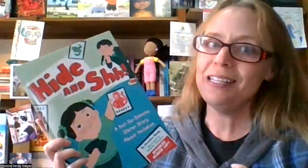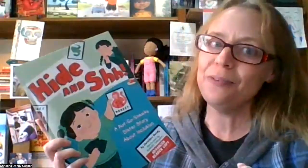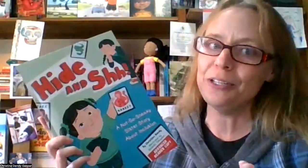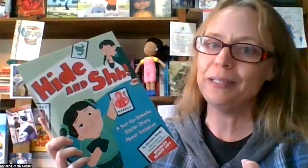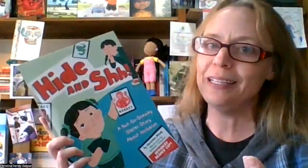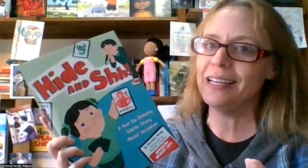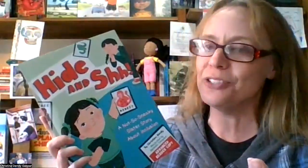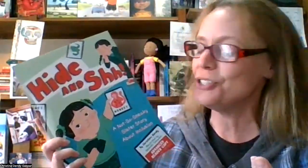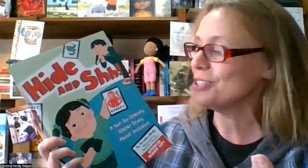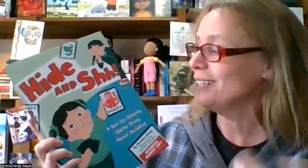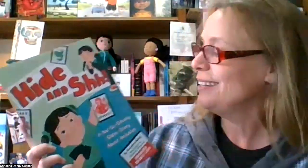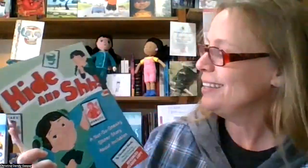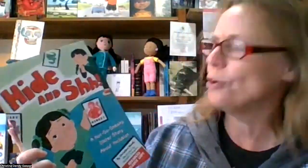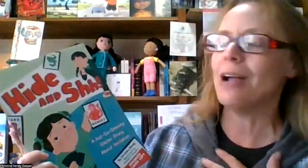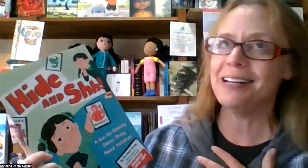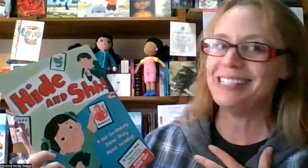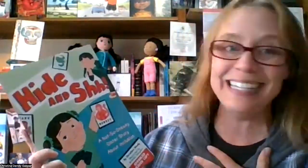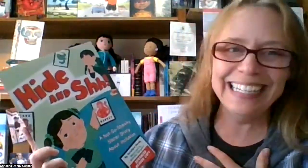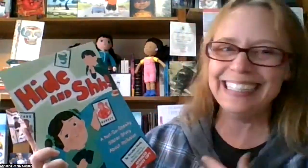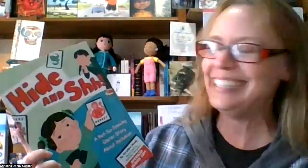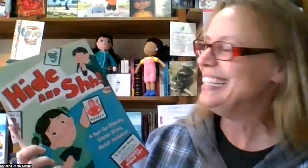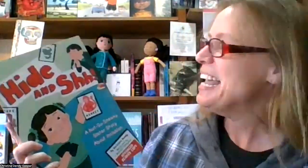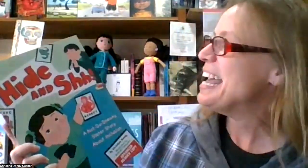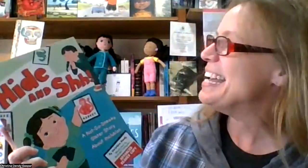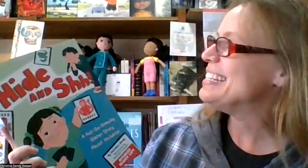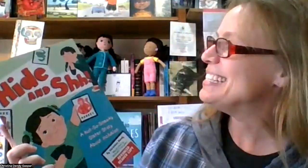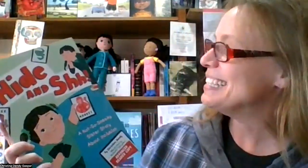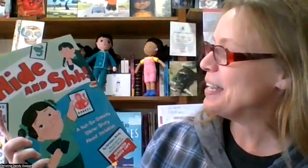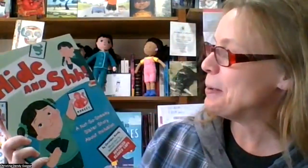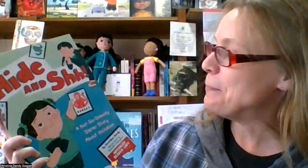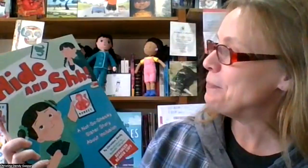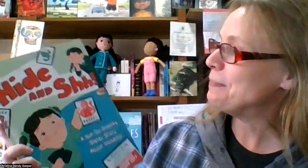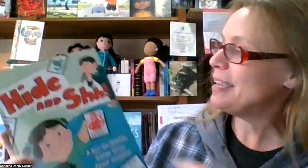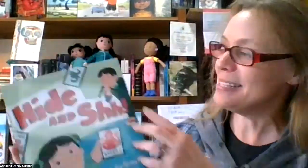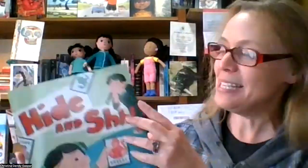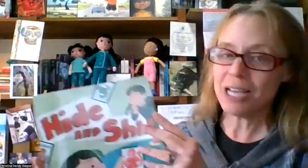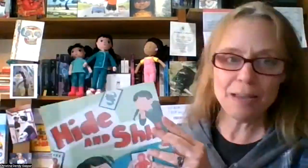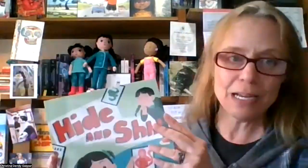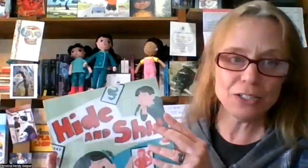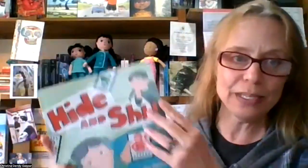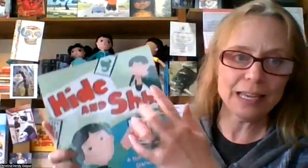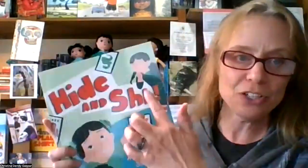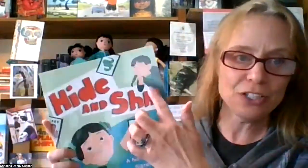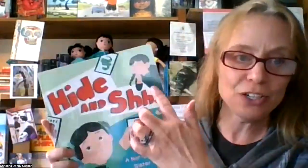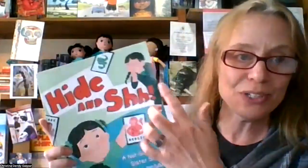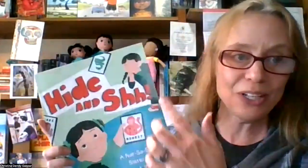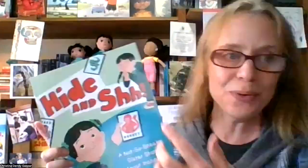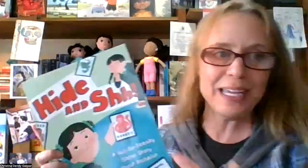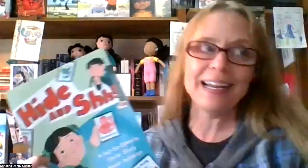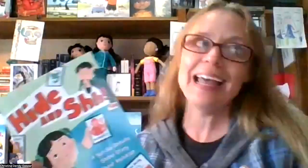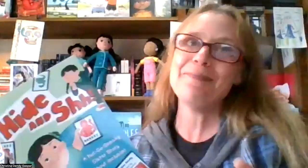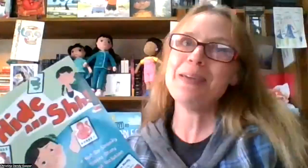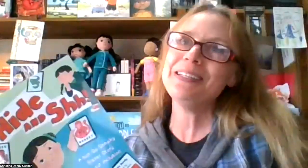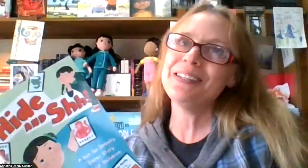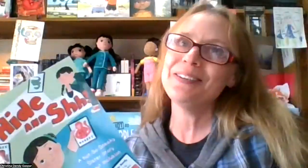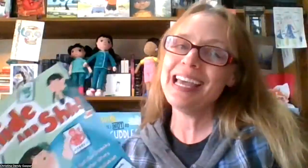to be sneaky when you're playing hide and seek. And at the same time, by doing that, she shows Chloe